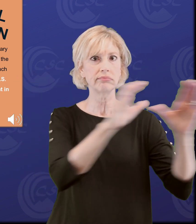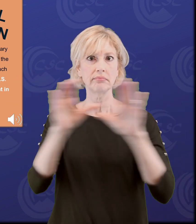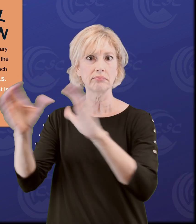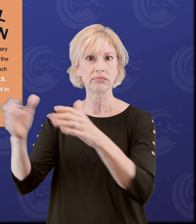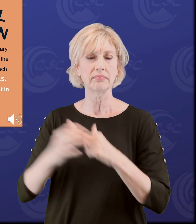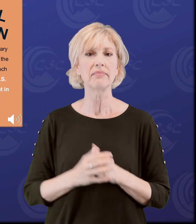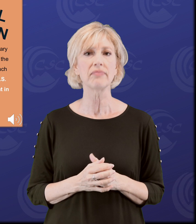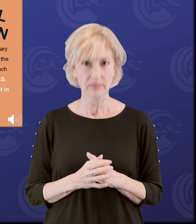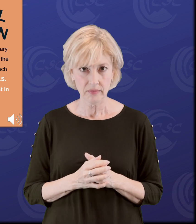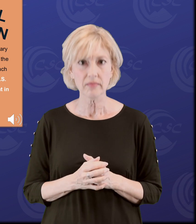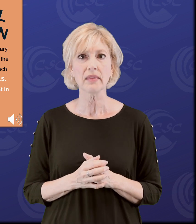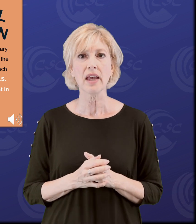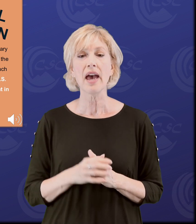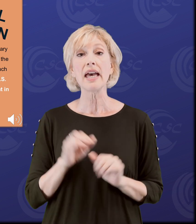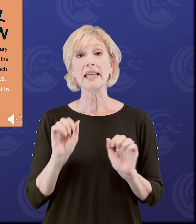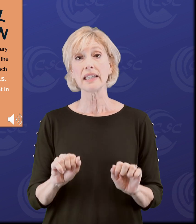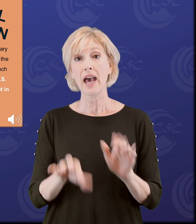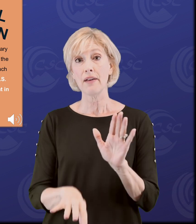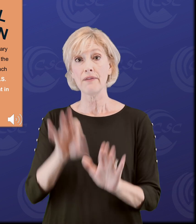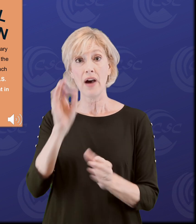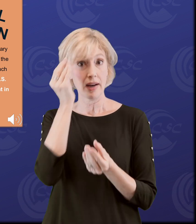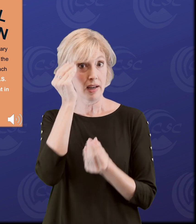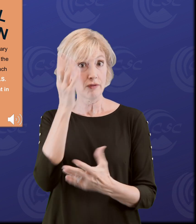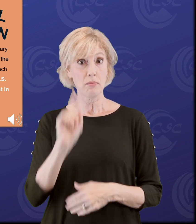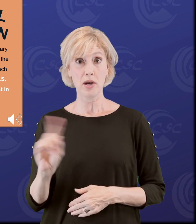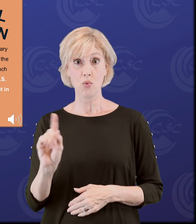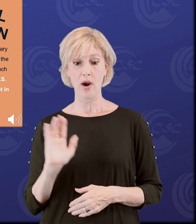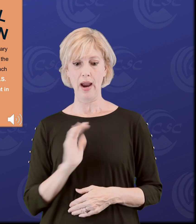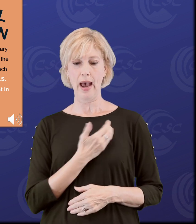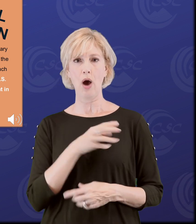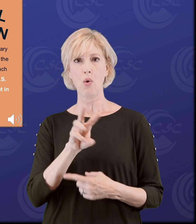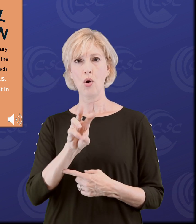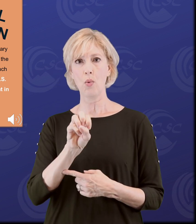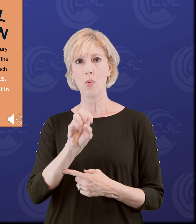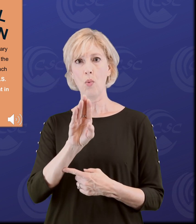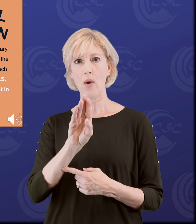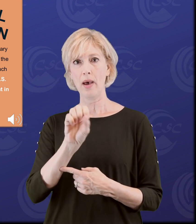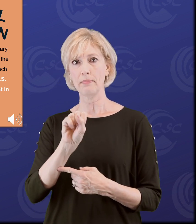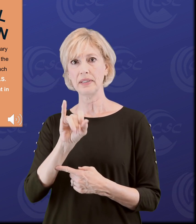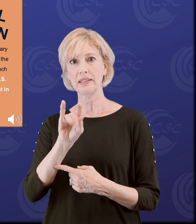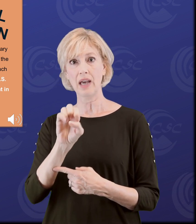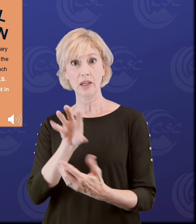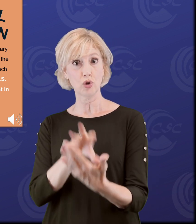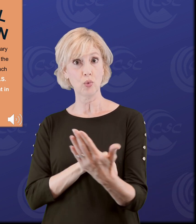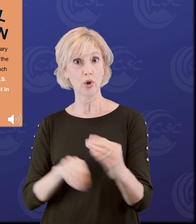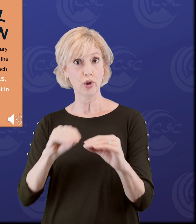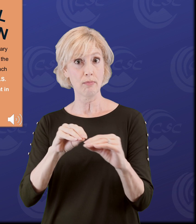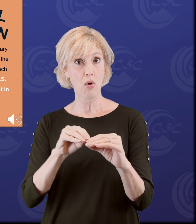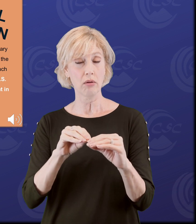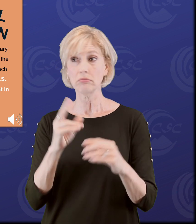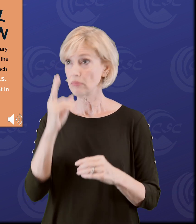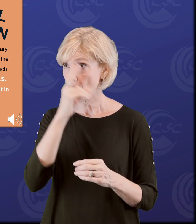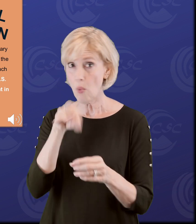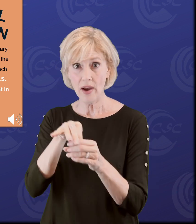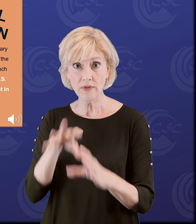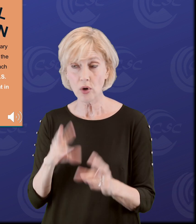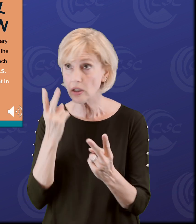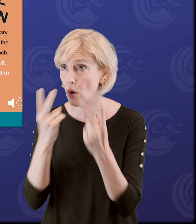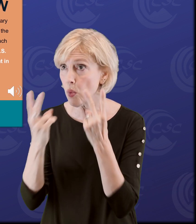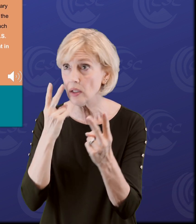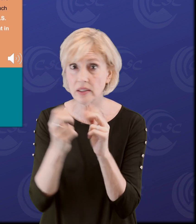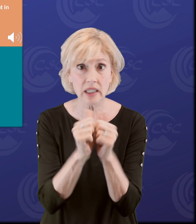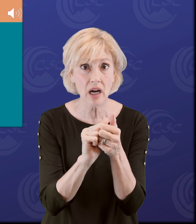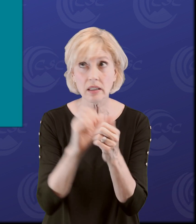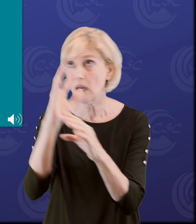more. Hawaii voters will see the contest for president and vice president on the general election ballot.